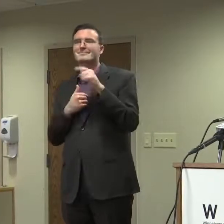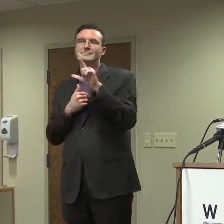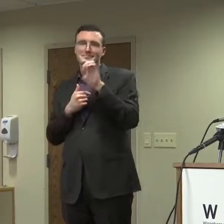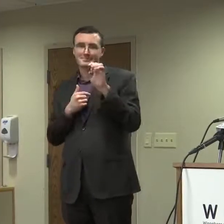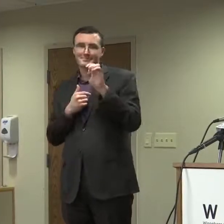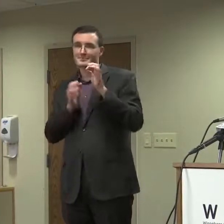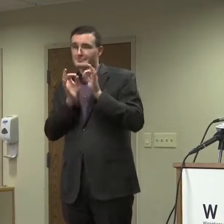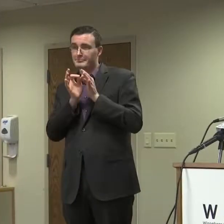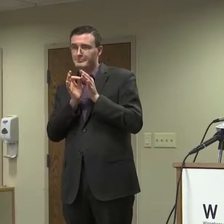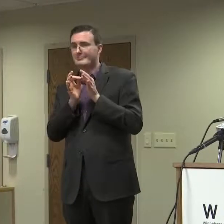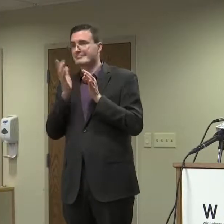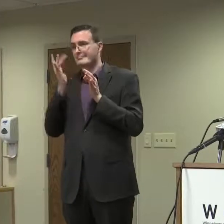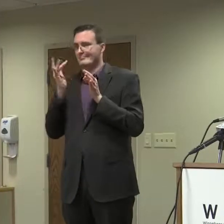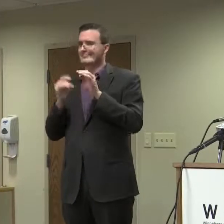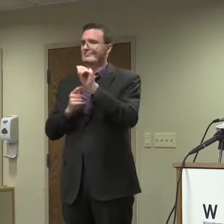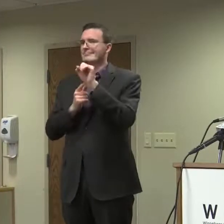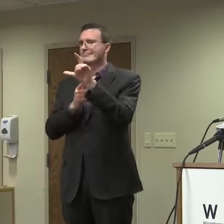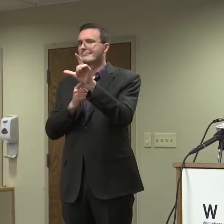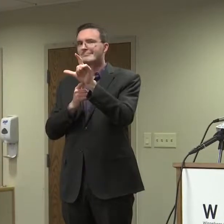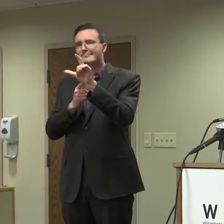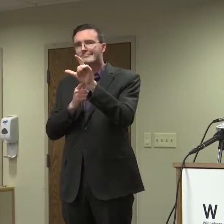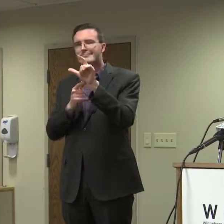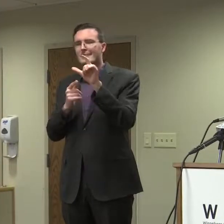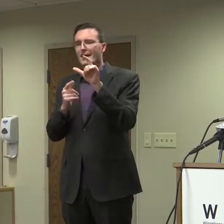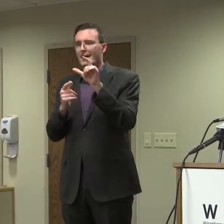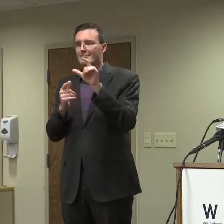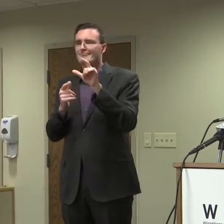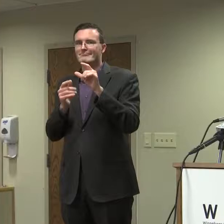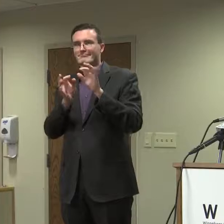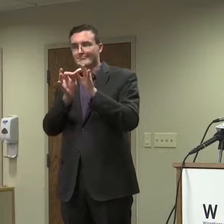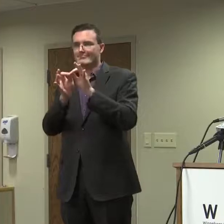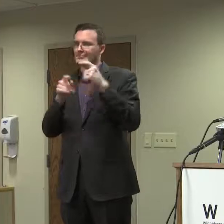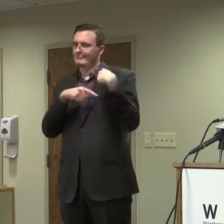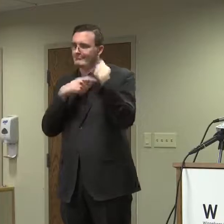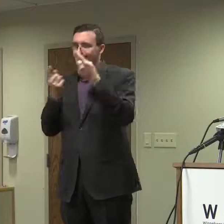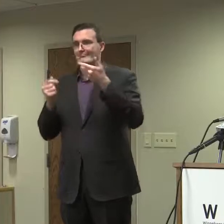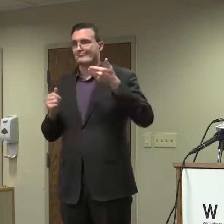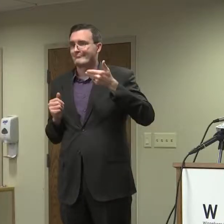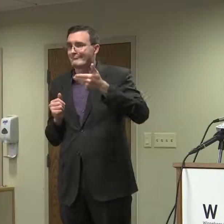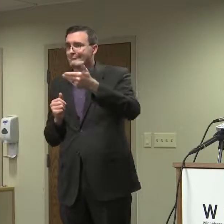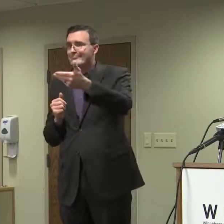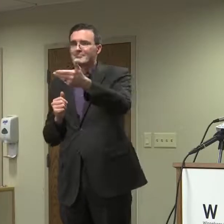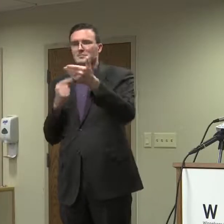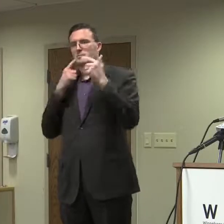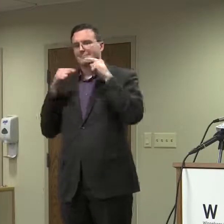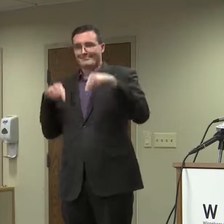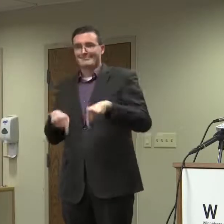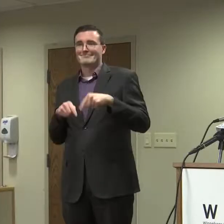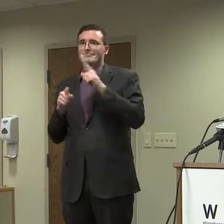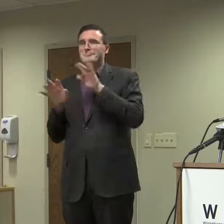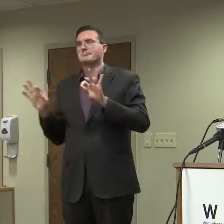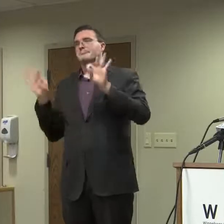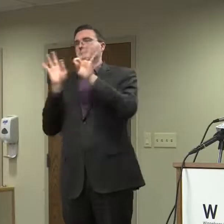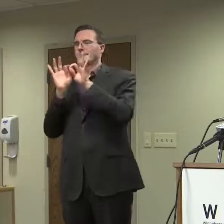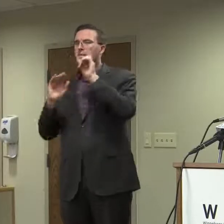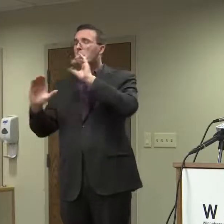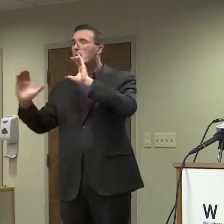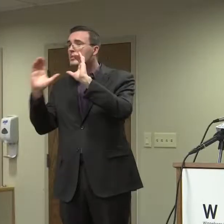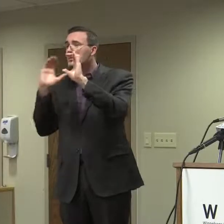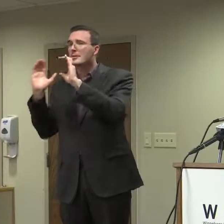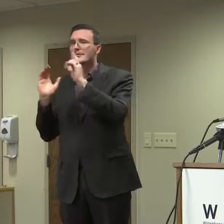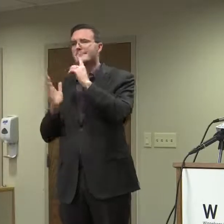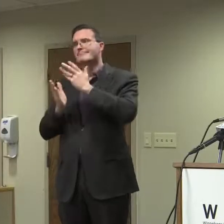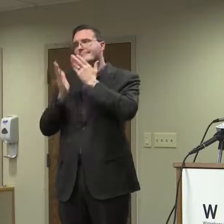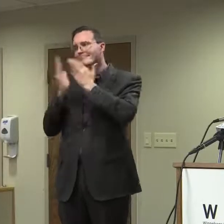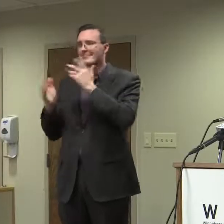for providing the American Sign Language at each one of these press conferences. You're a critical piece to our communication, and just